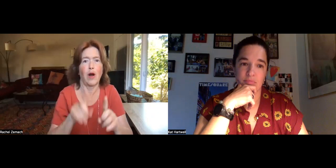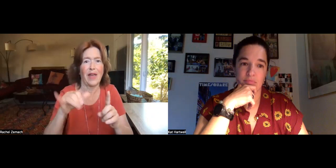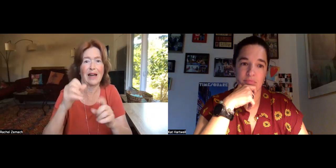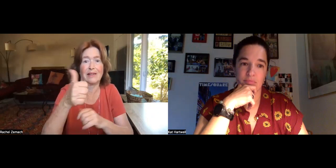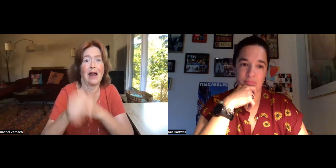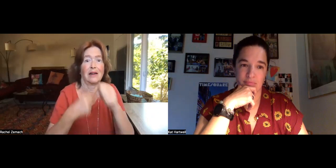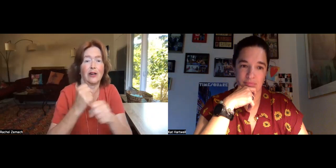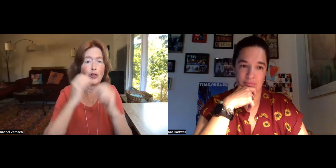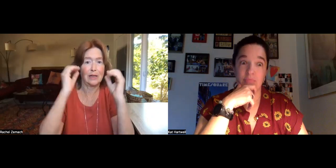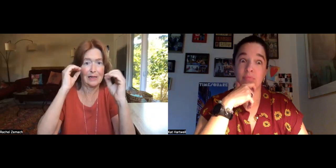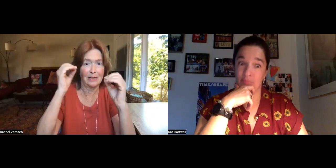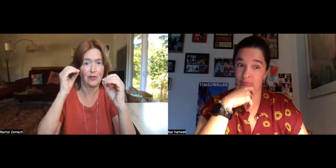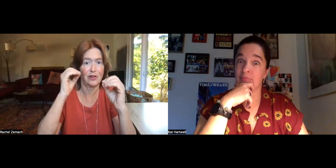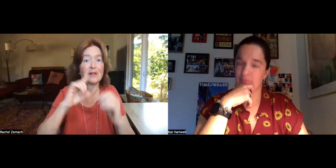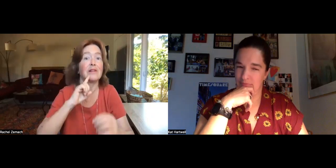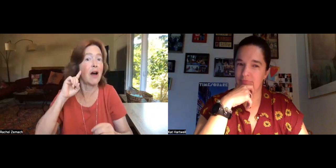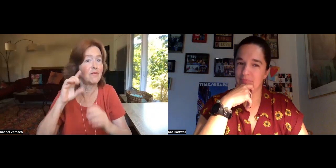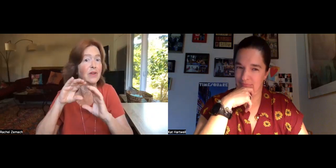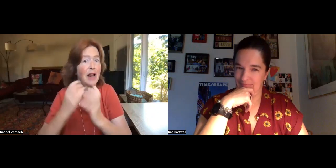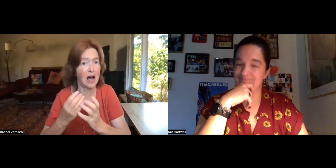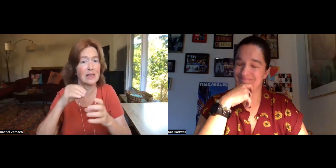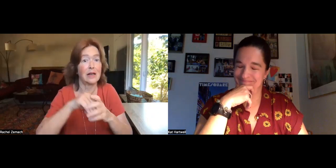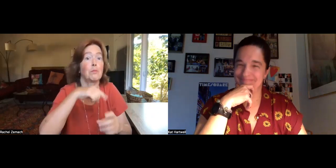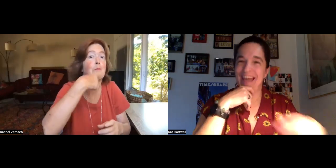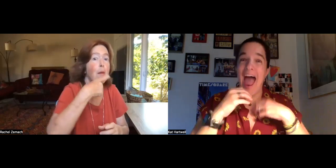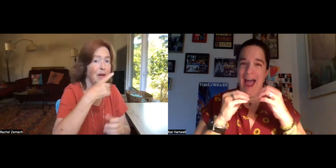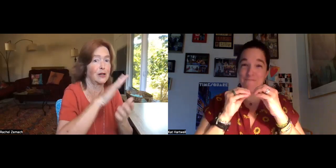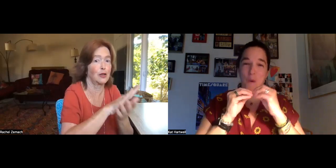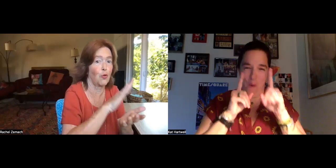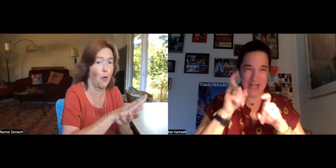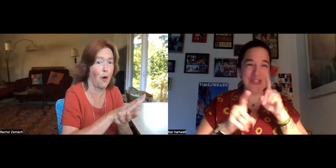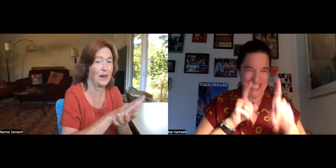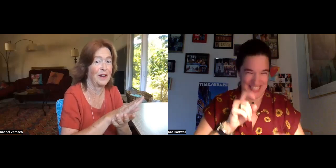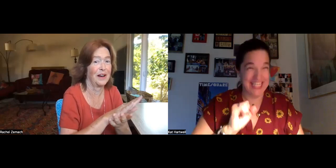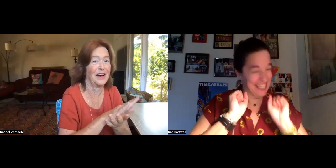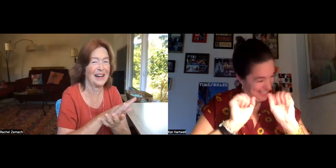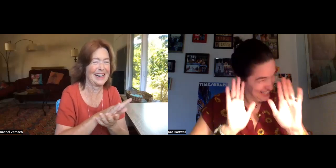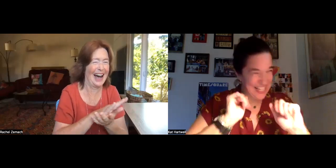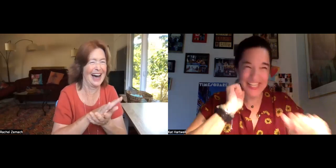During the year teach that come in public More room. questions. Yeah.